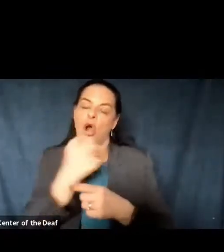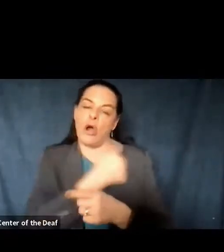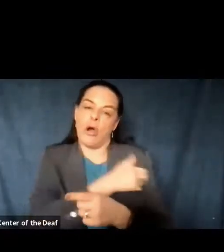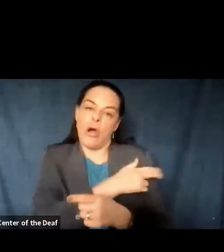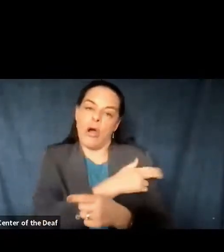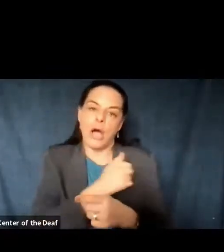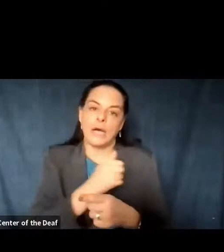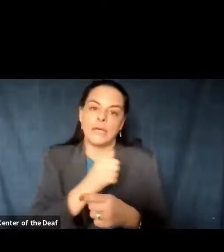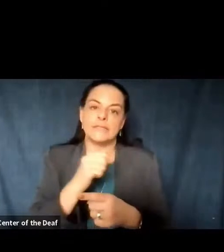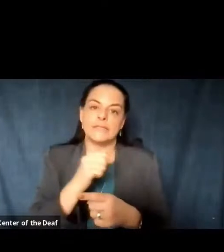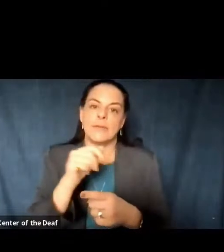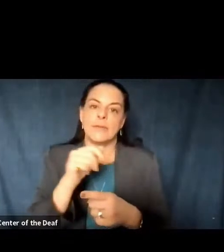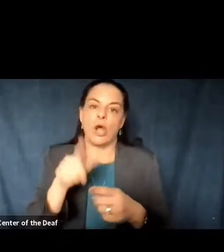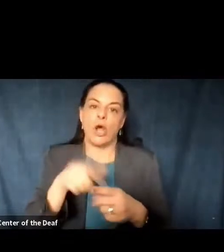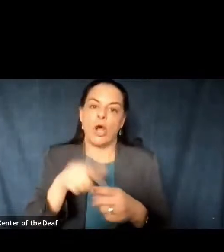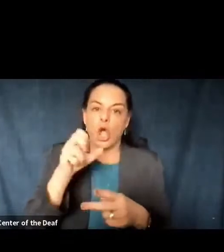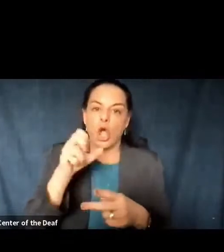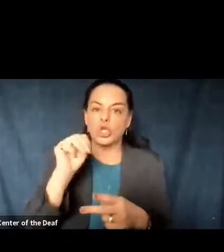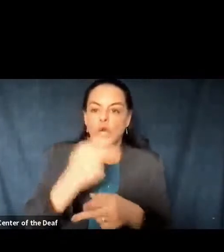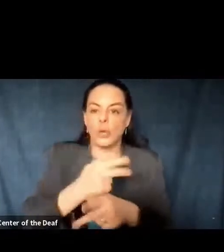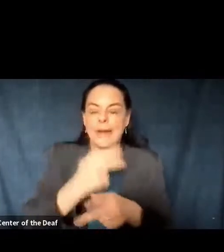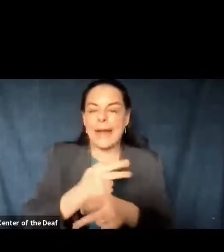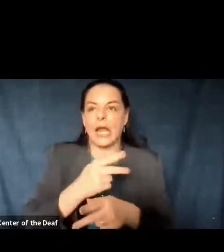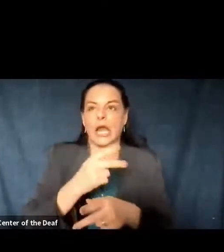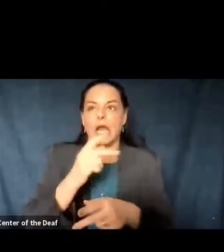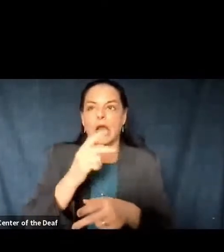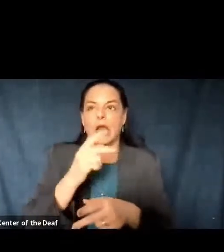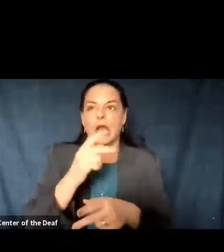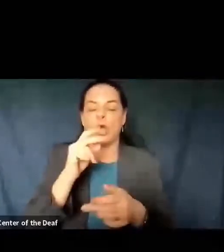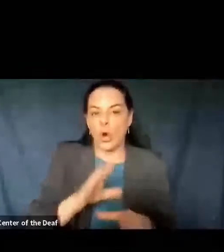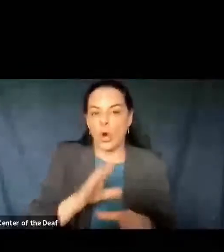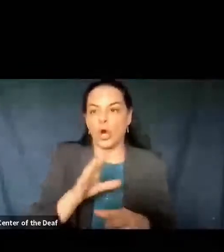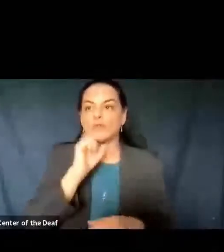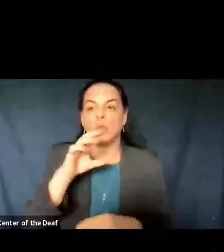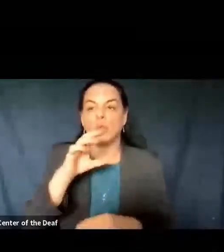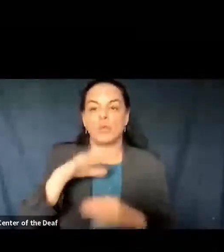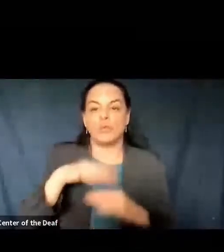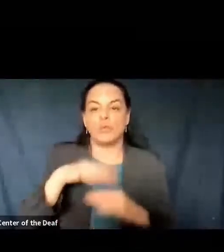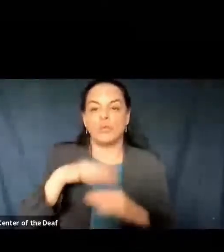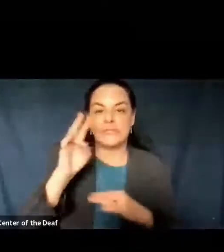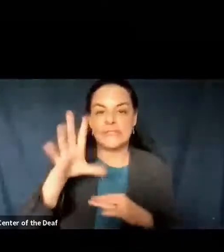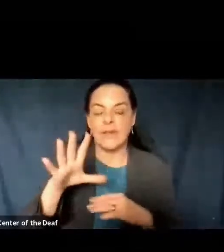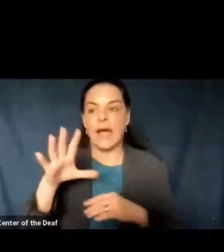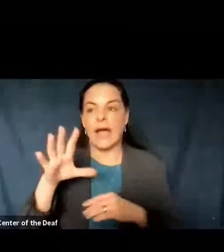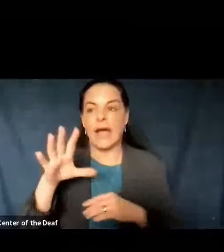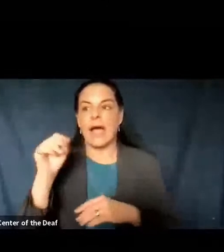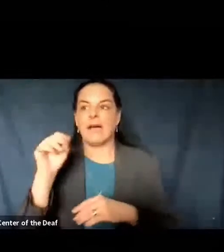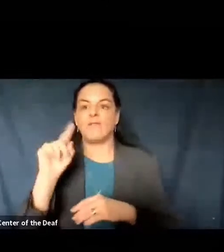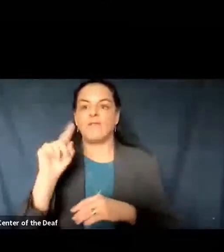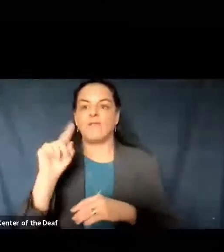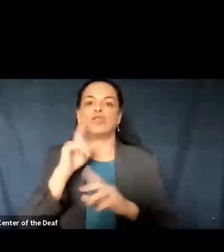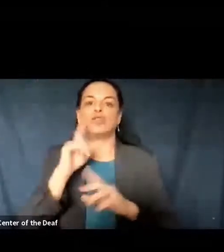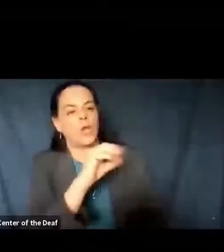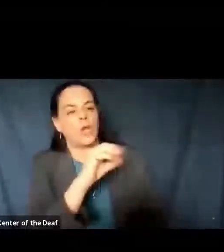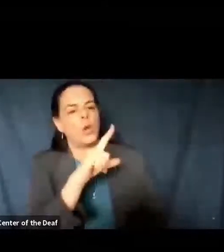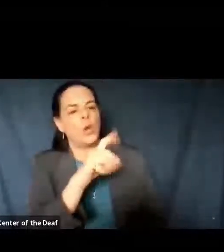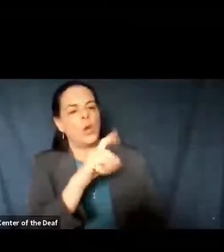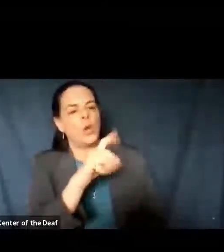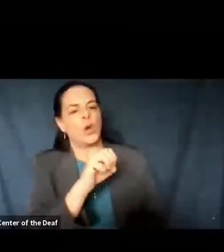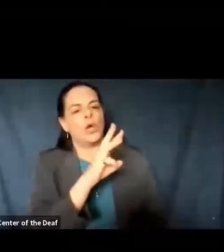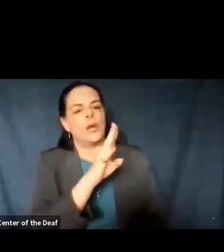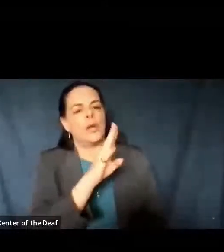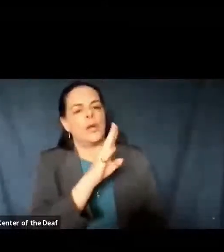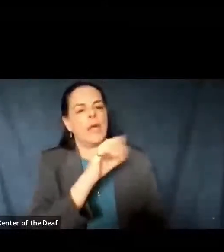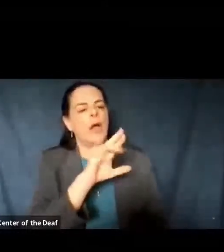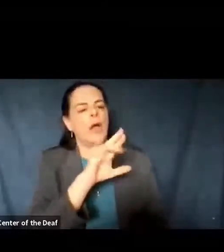responders, and then those over 75 years old. From Cole with WBIR, how confident are you that KCHD will